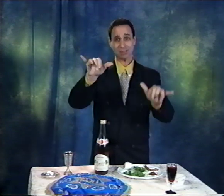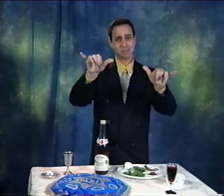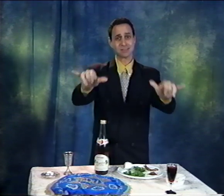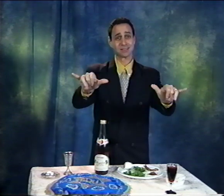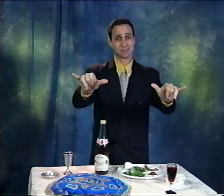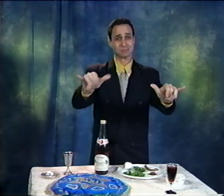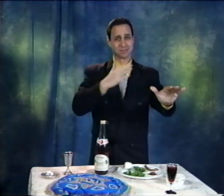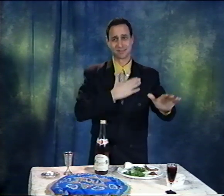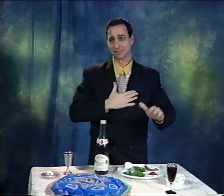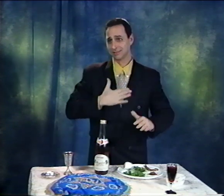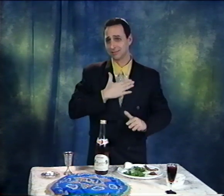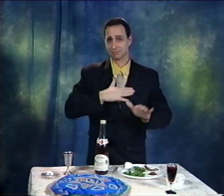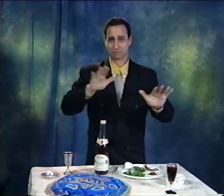Now, please stay.